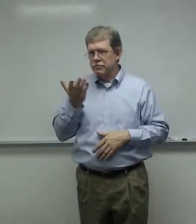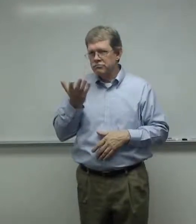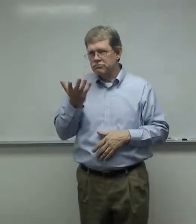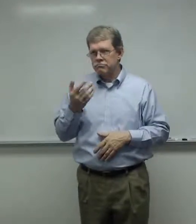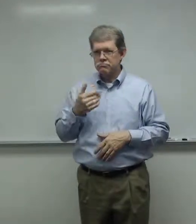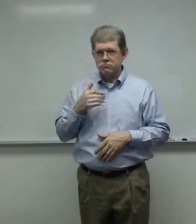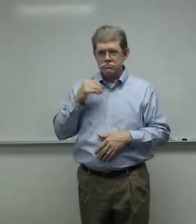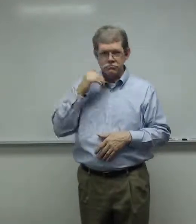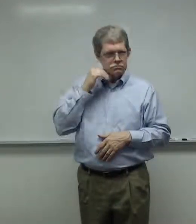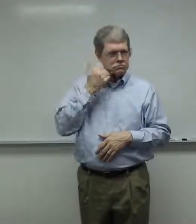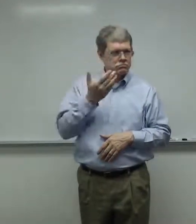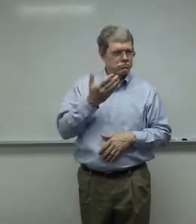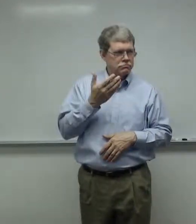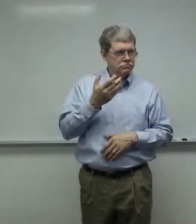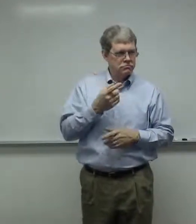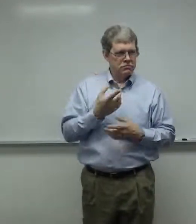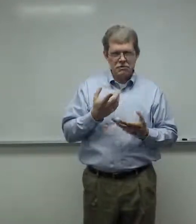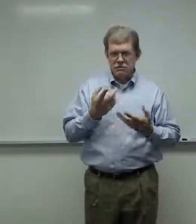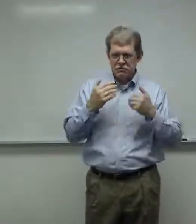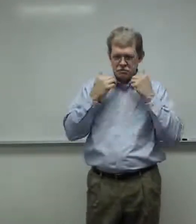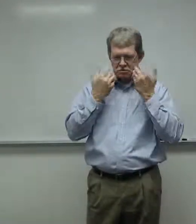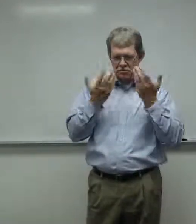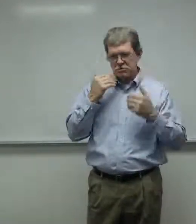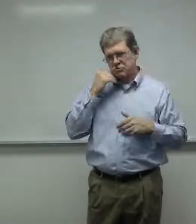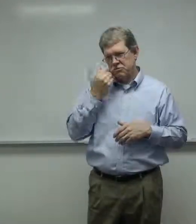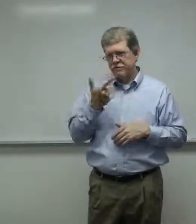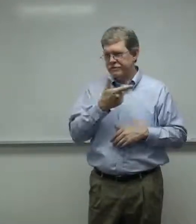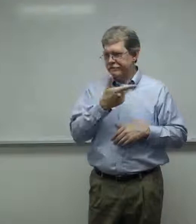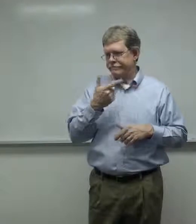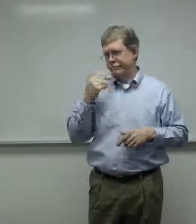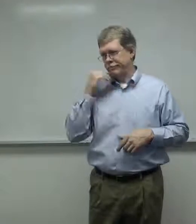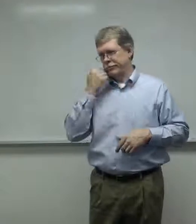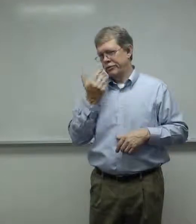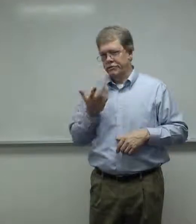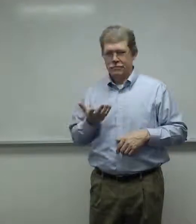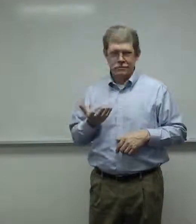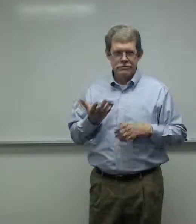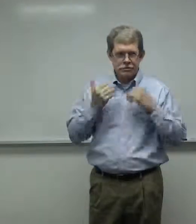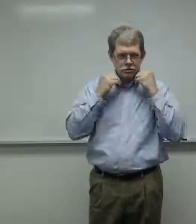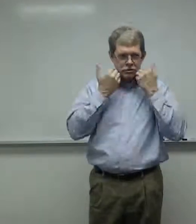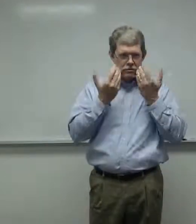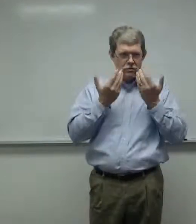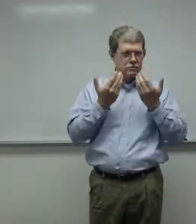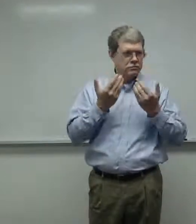can be one-handed. And it's just a soft, slow kind of movement.